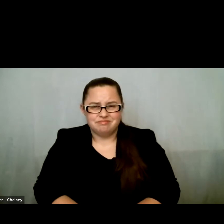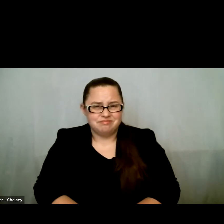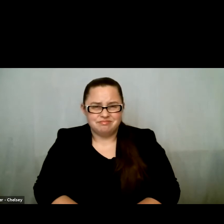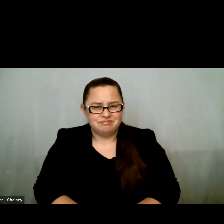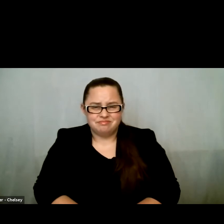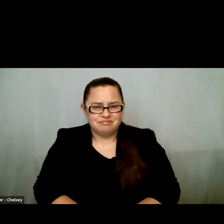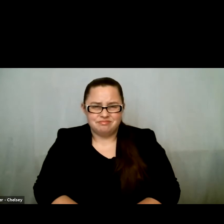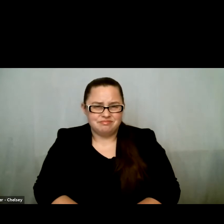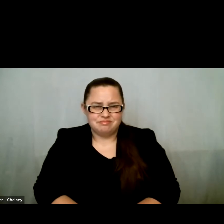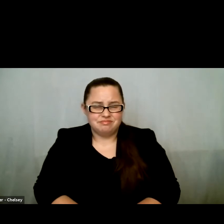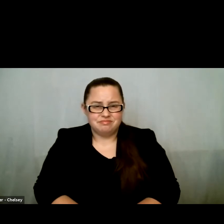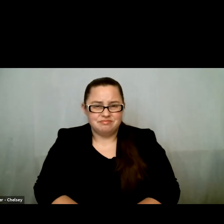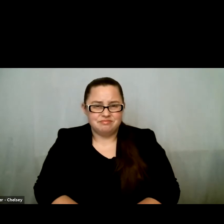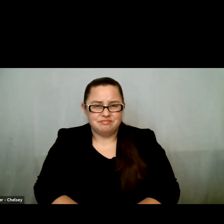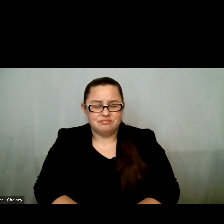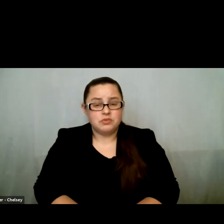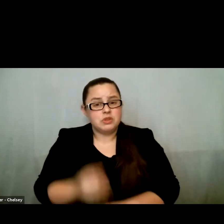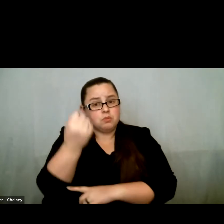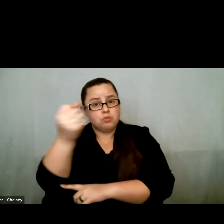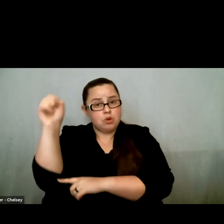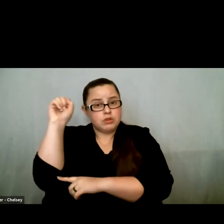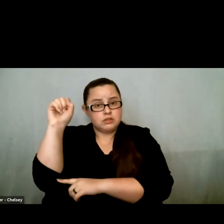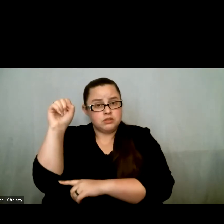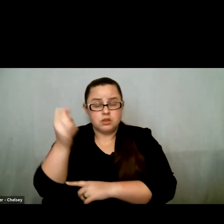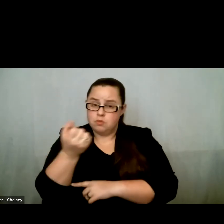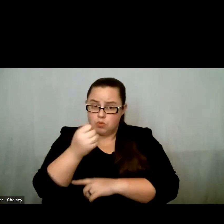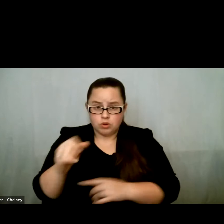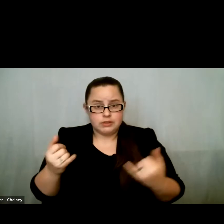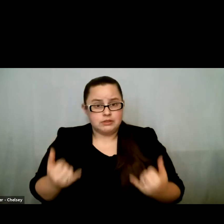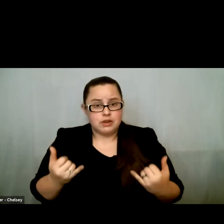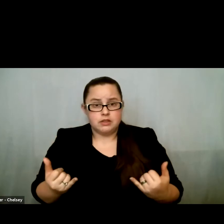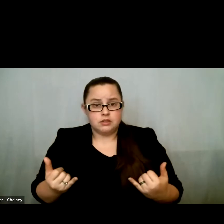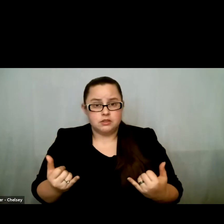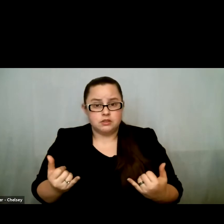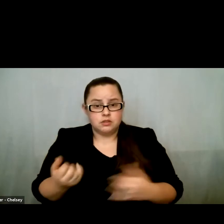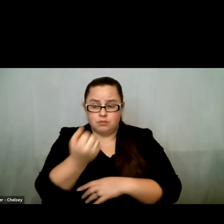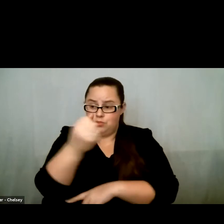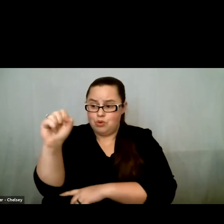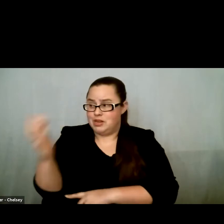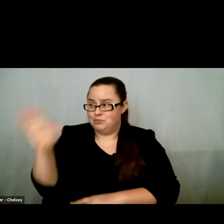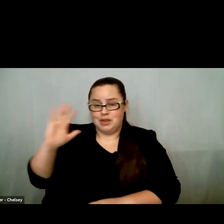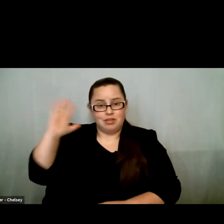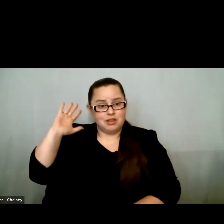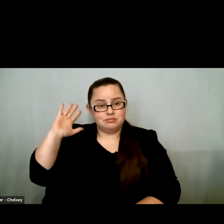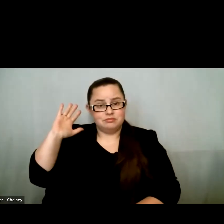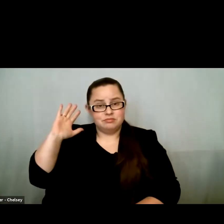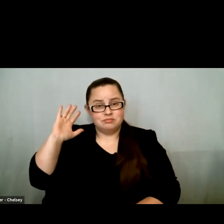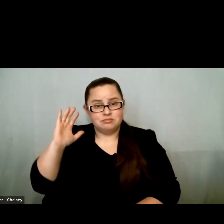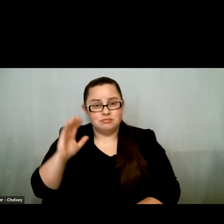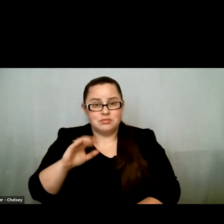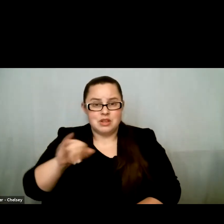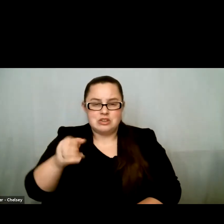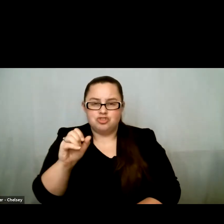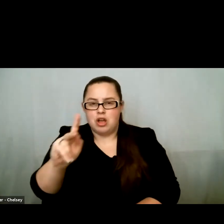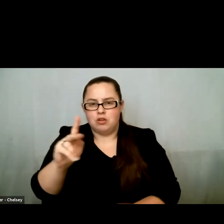Okay. Protest. There's protests today. There were protests back then. Jack already talked